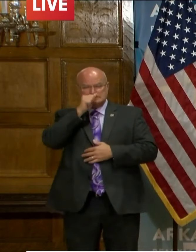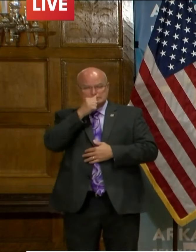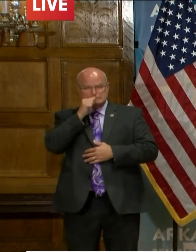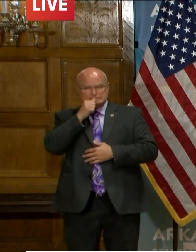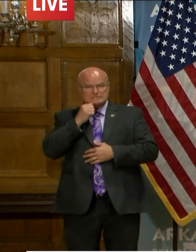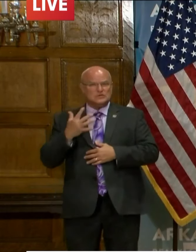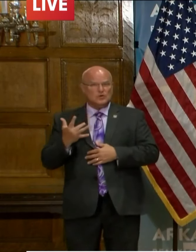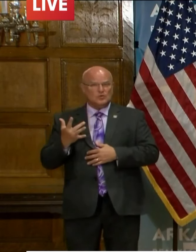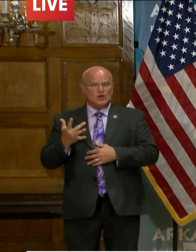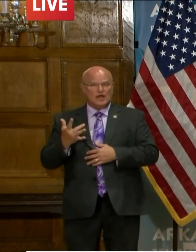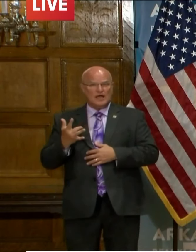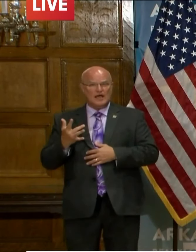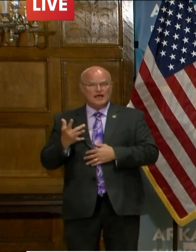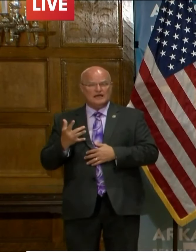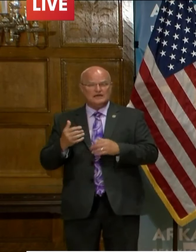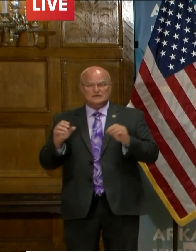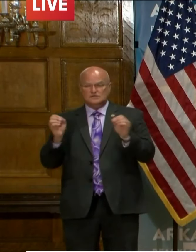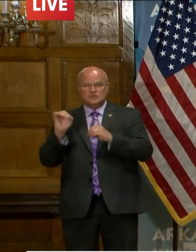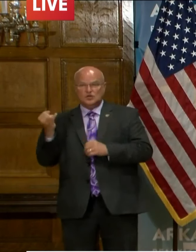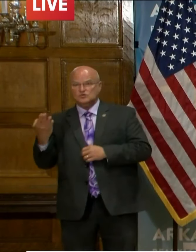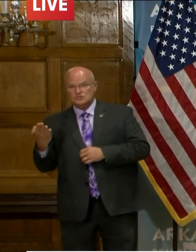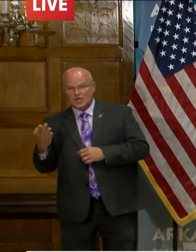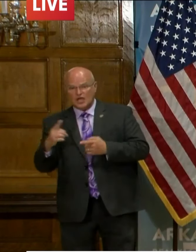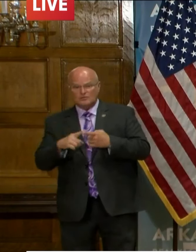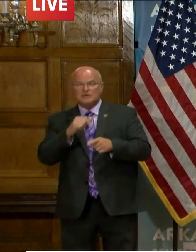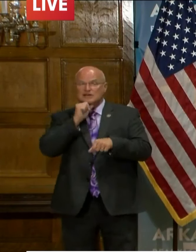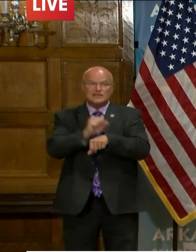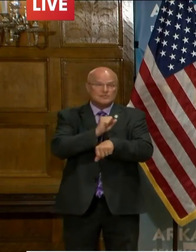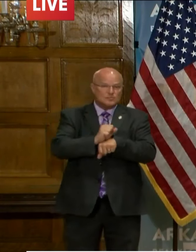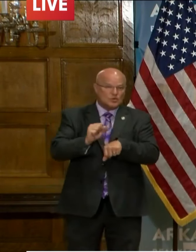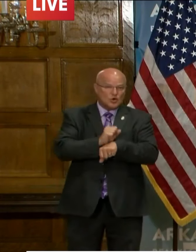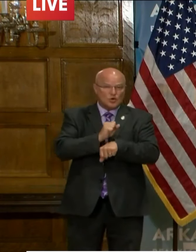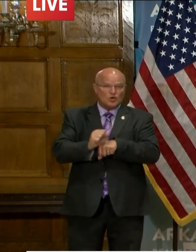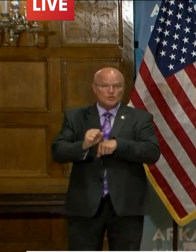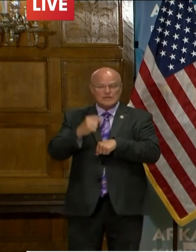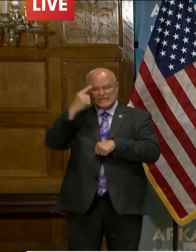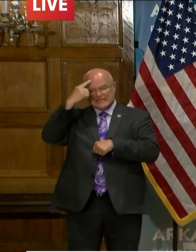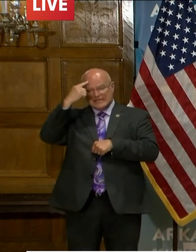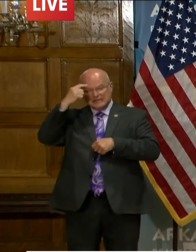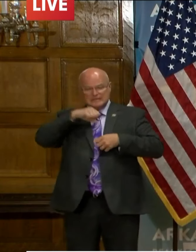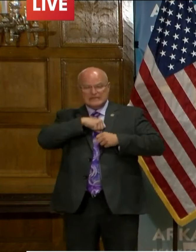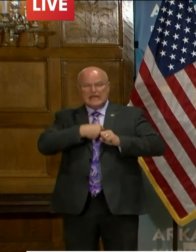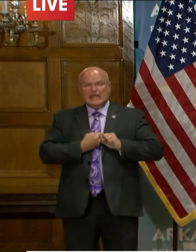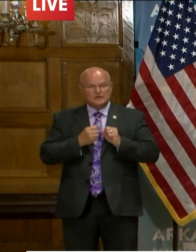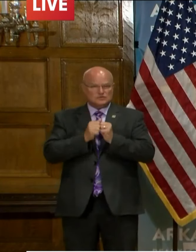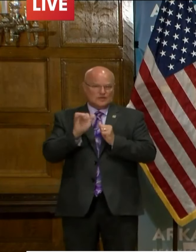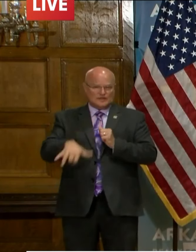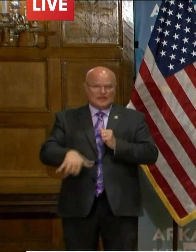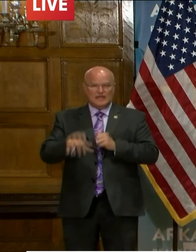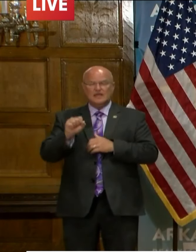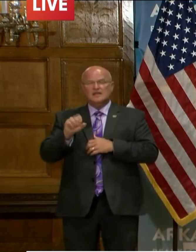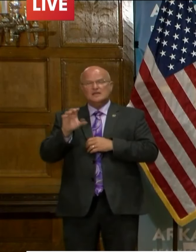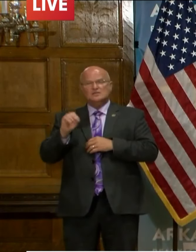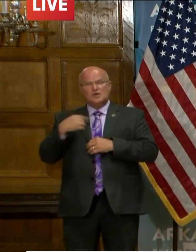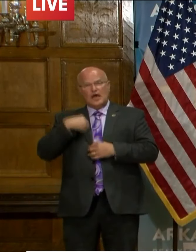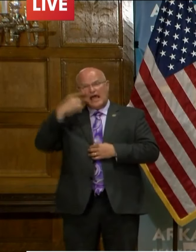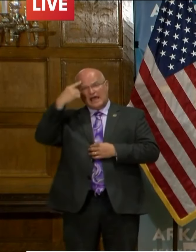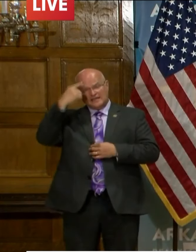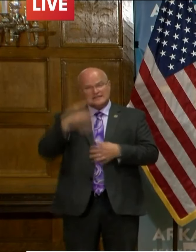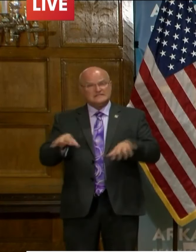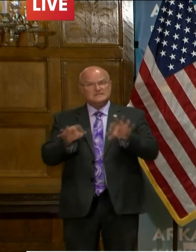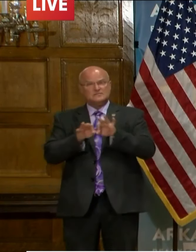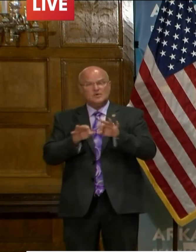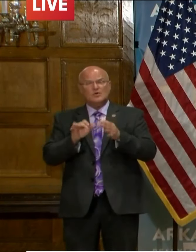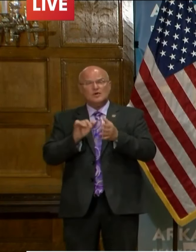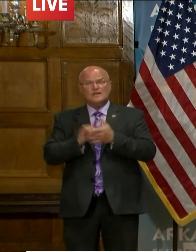suffering because of failure to have a job and the unemployed and the mental anguish that goes with it. And so I think it's